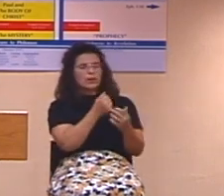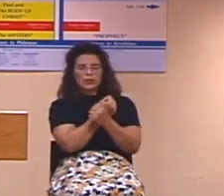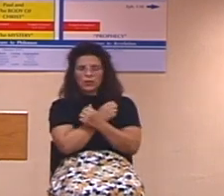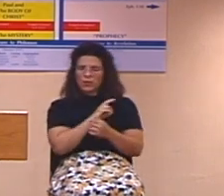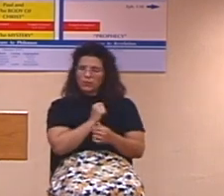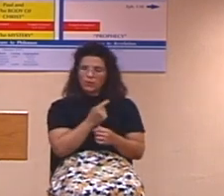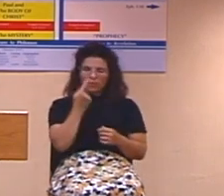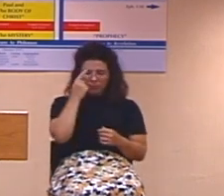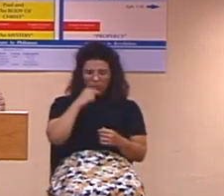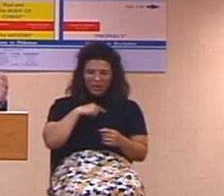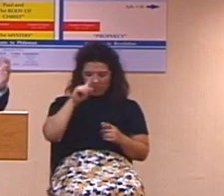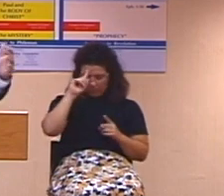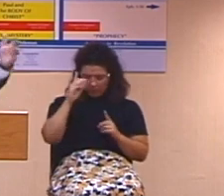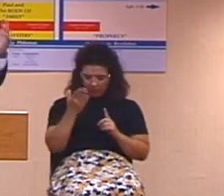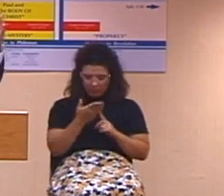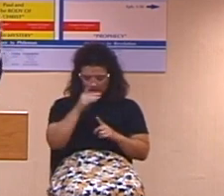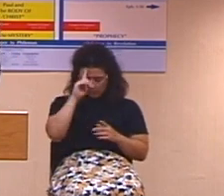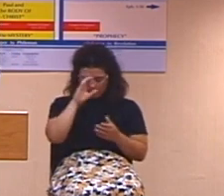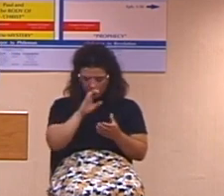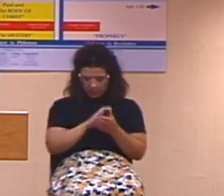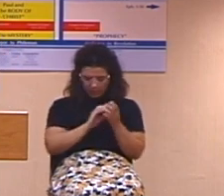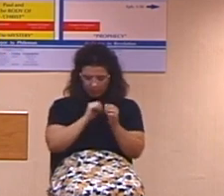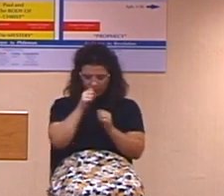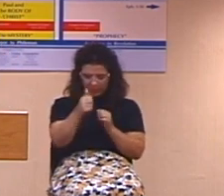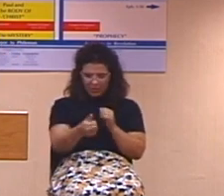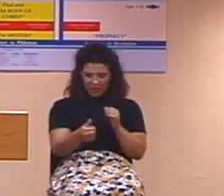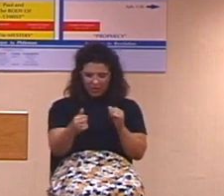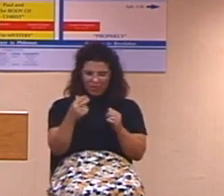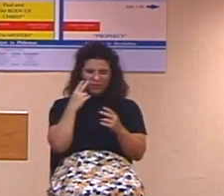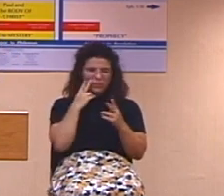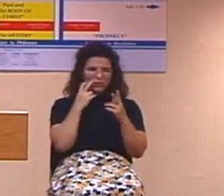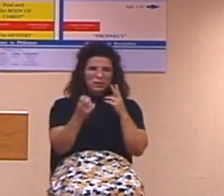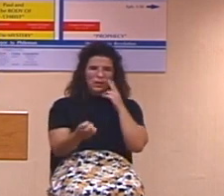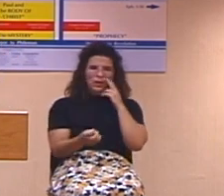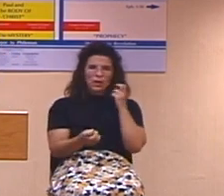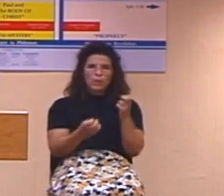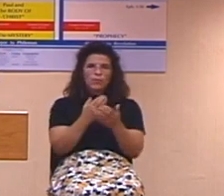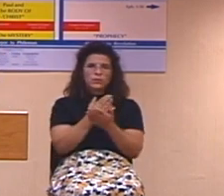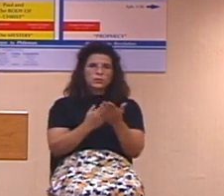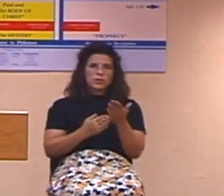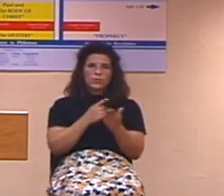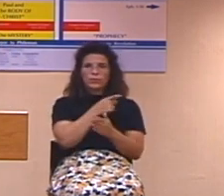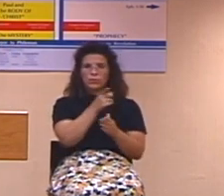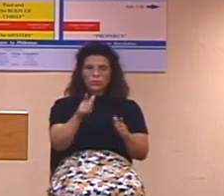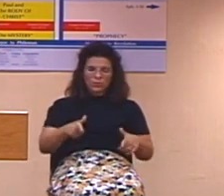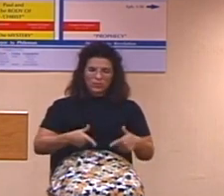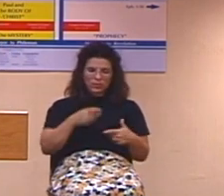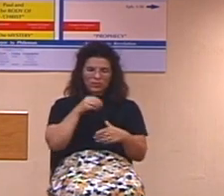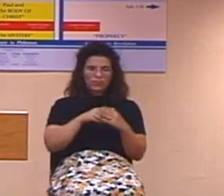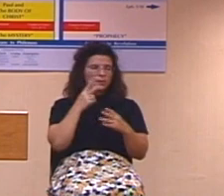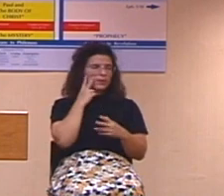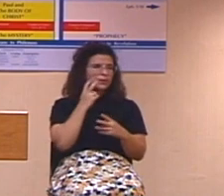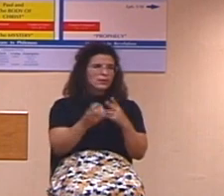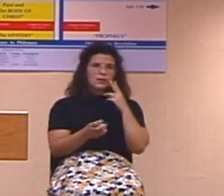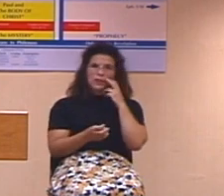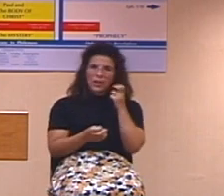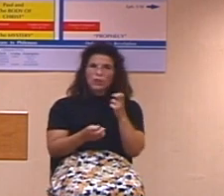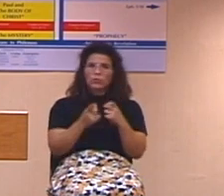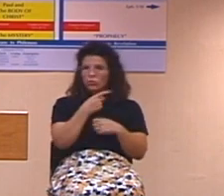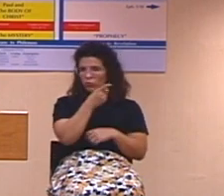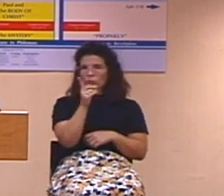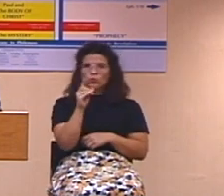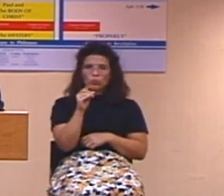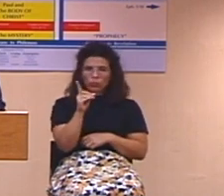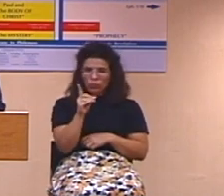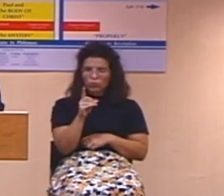Oh, belief beyond doubt. But some of you live in doubt. You do.